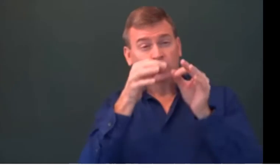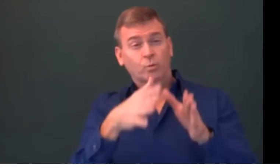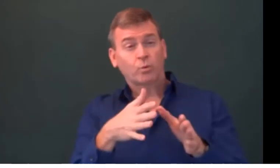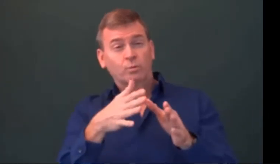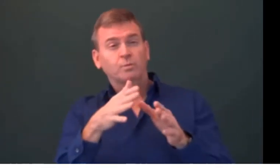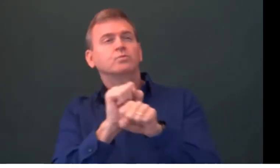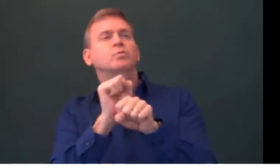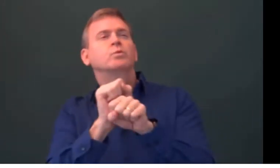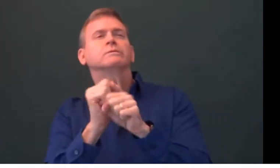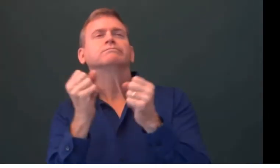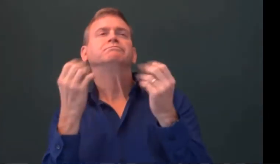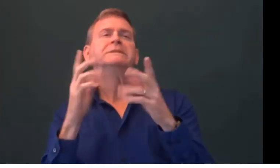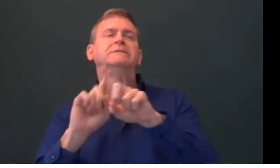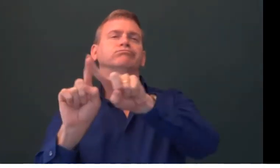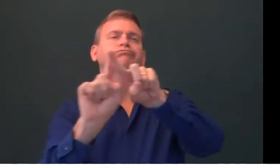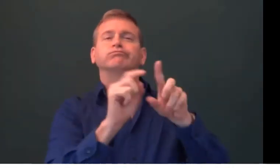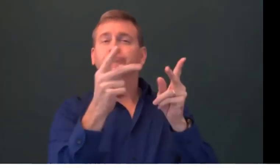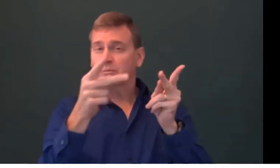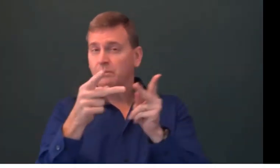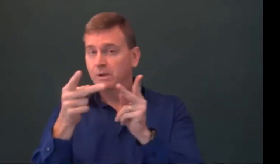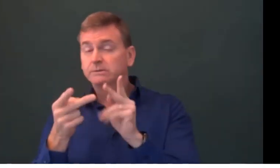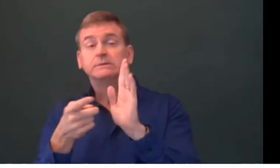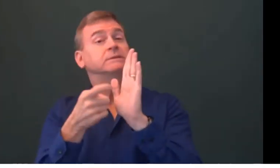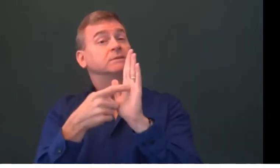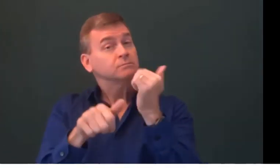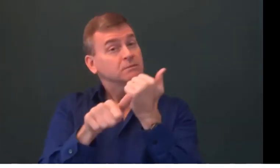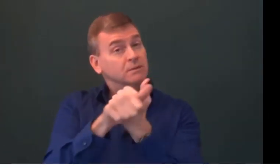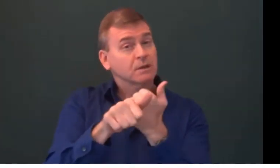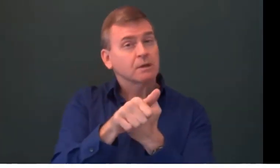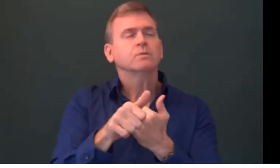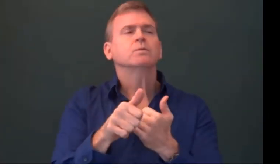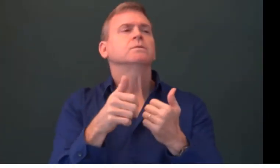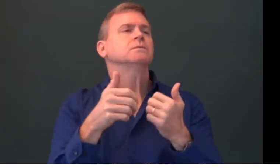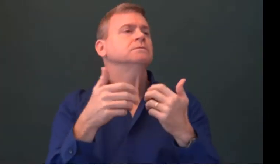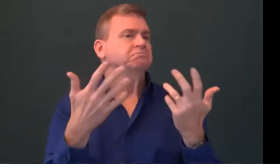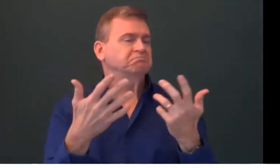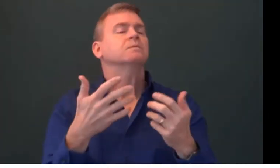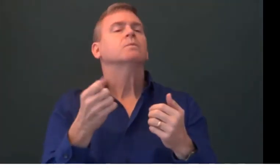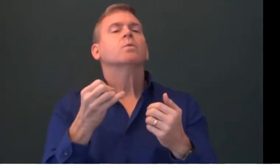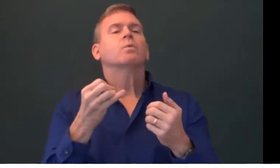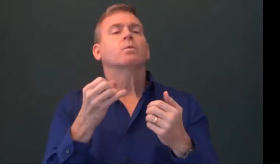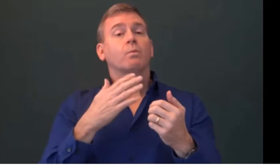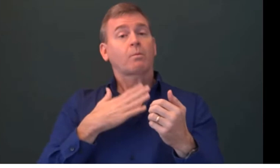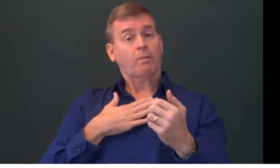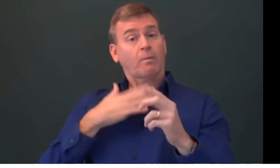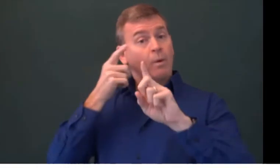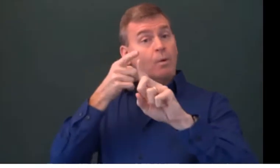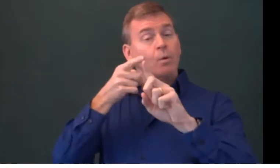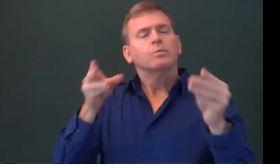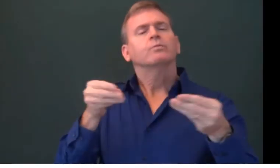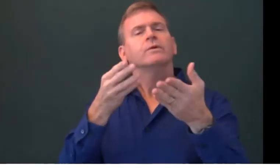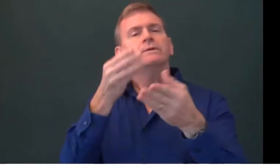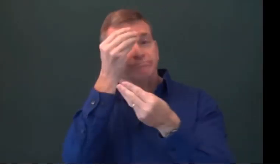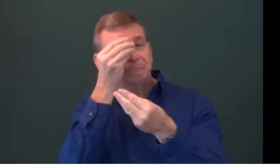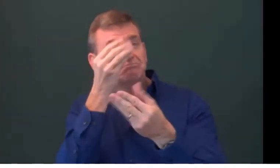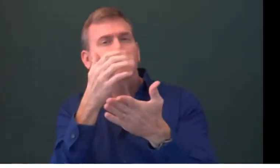Hello, my name is Stephen Halter. As you may know, interpreters can work in various places, and some